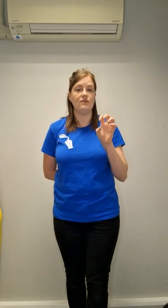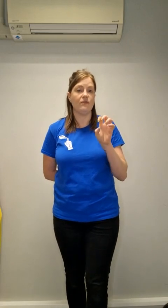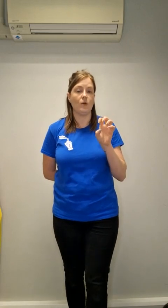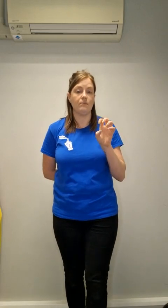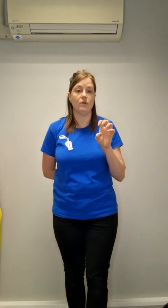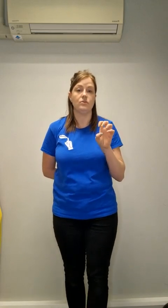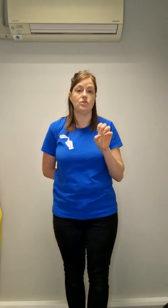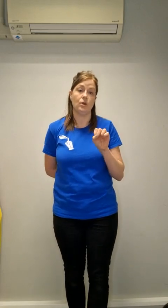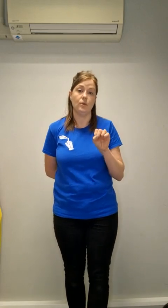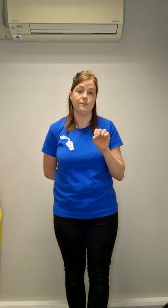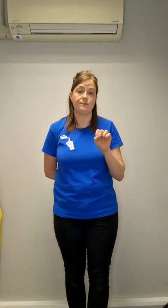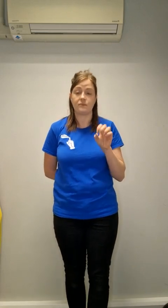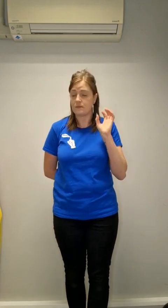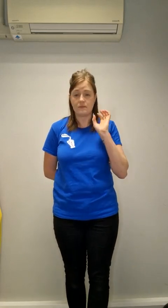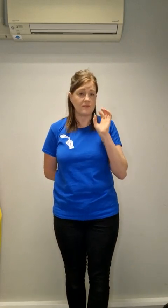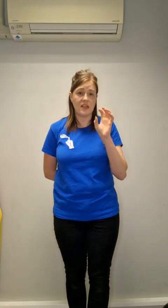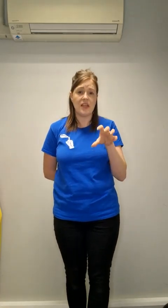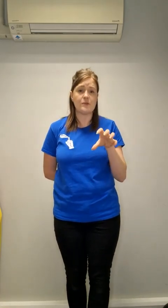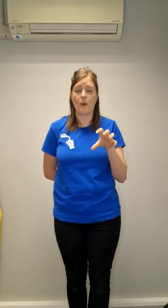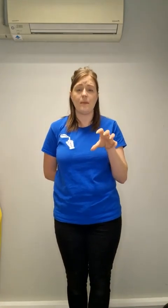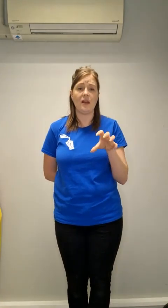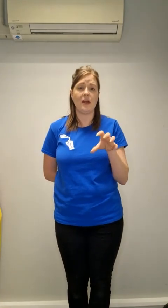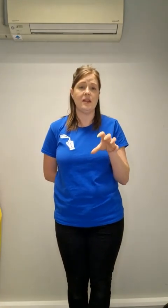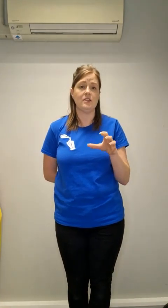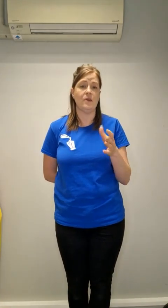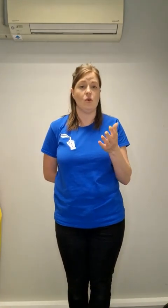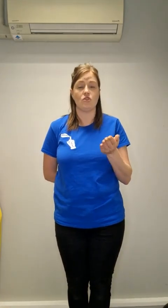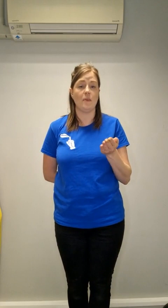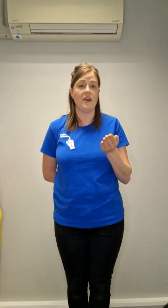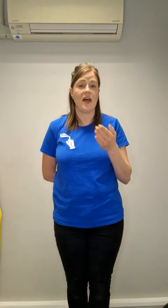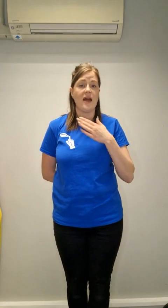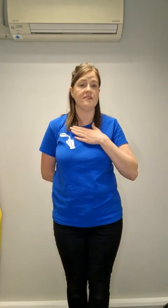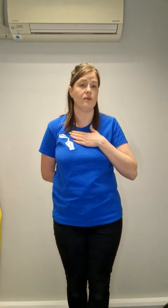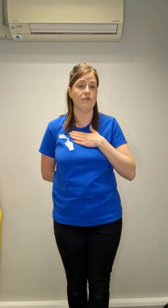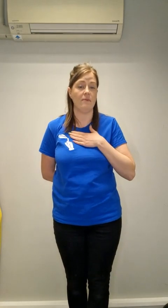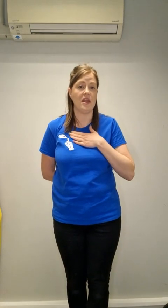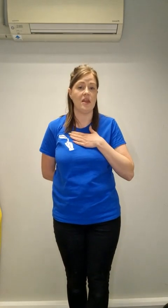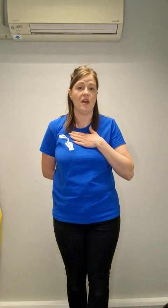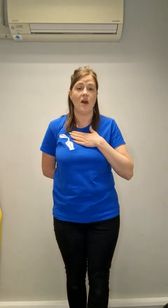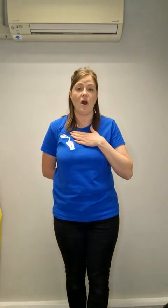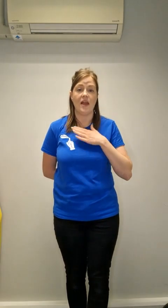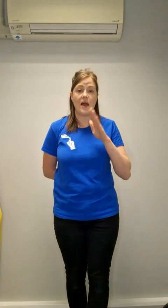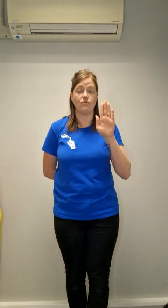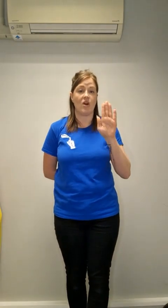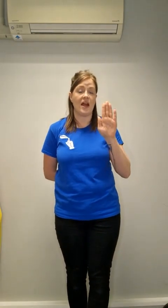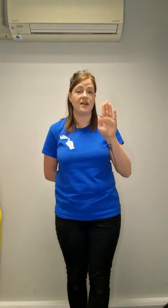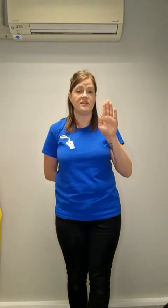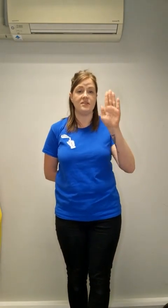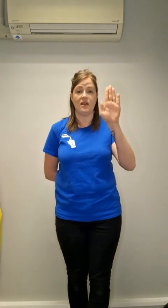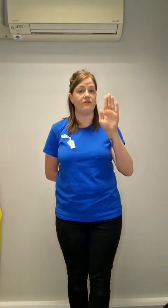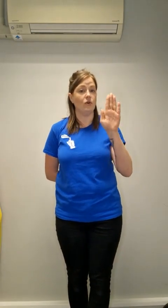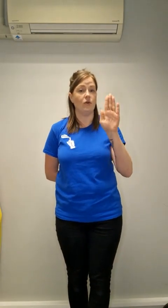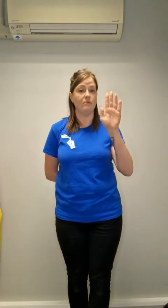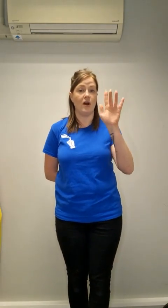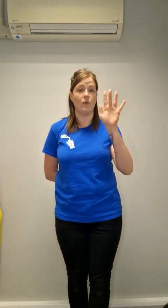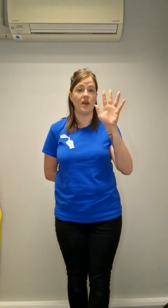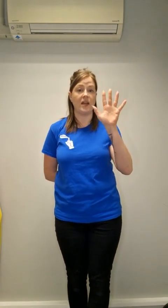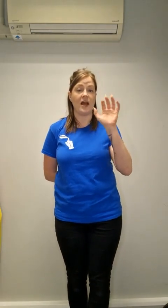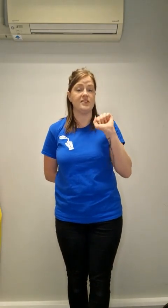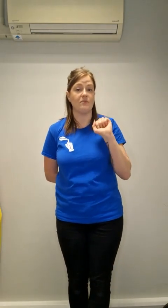default most to. It's probably likely to be your dominant hand. So for me, I am right-handed, therefore my working hand is my